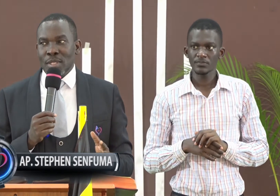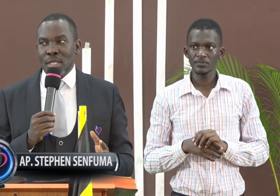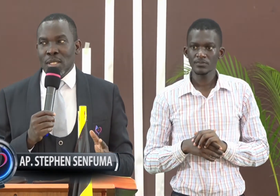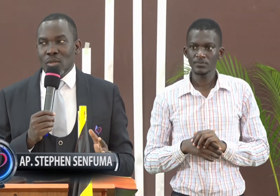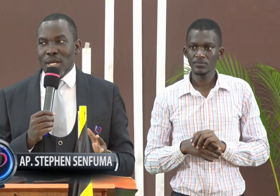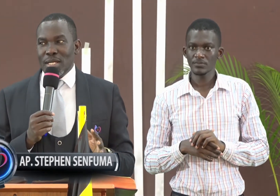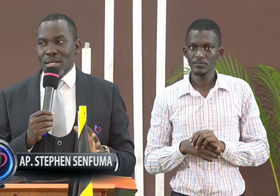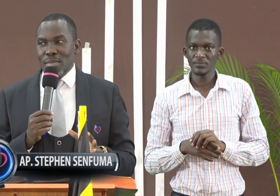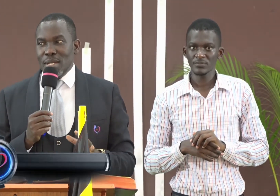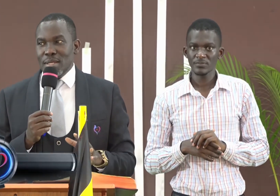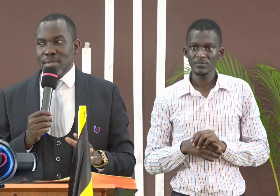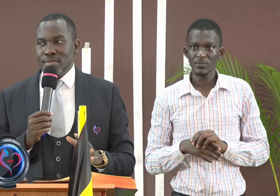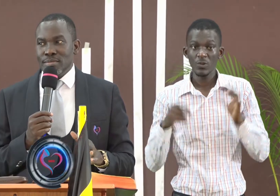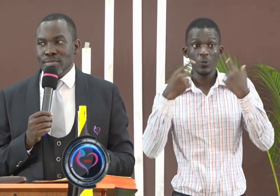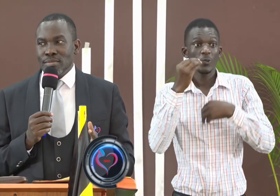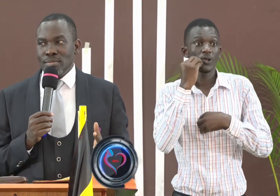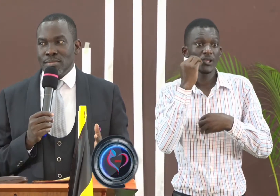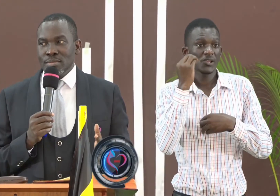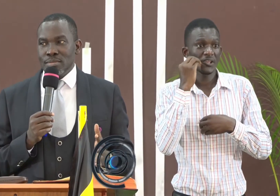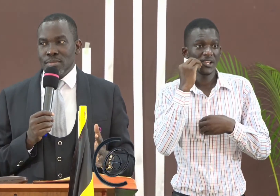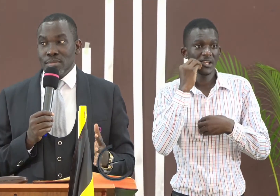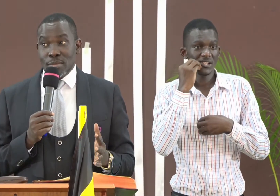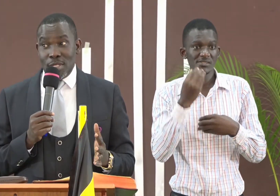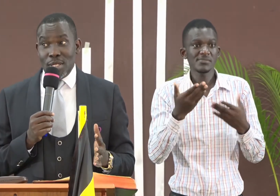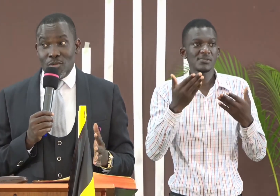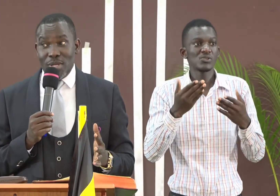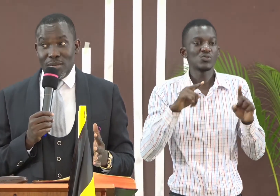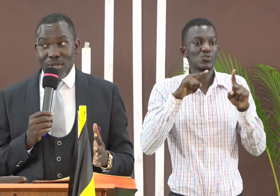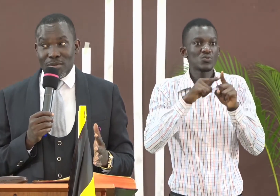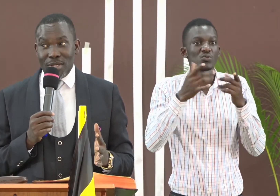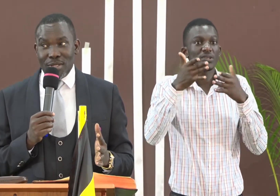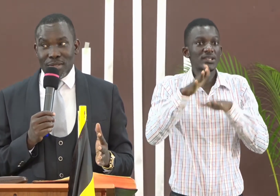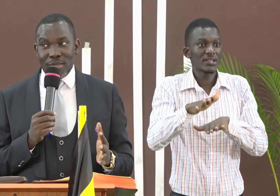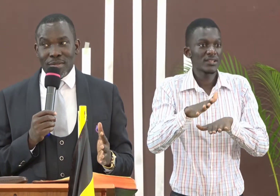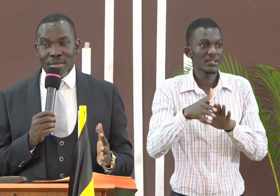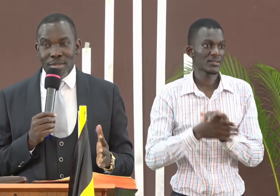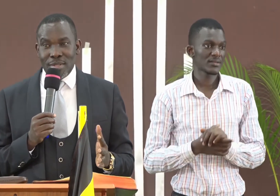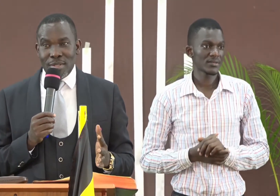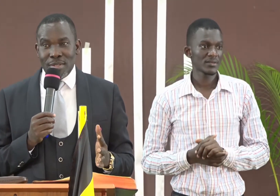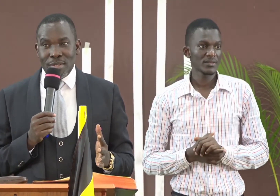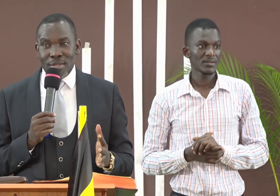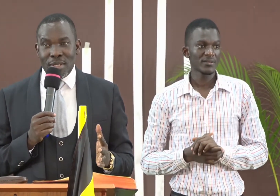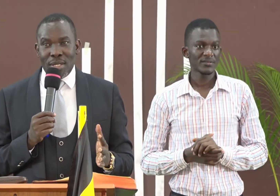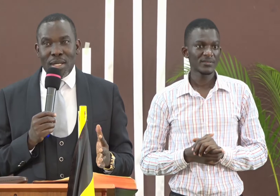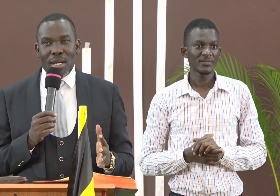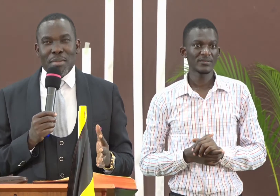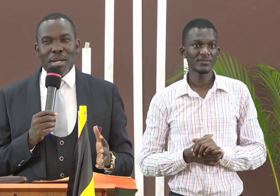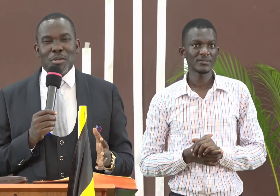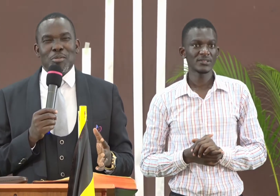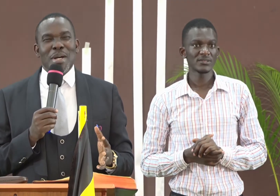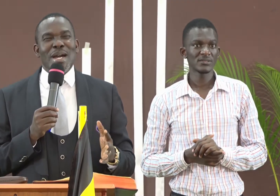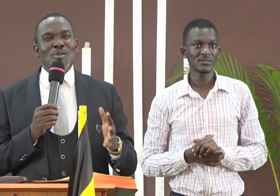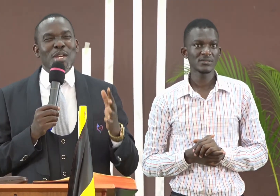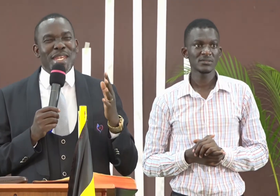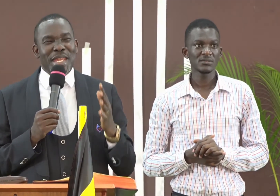kill. Twalidde emmere okufa obufi. Ne mu mmere mwekuli. Even in eating people we say